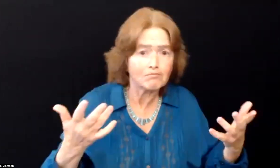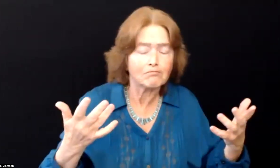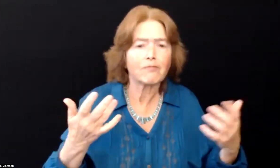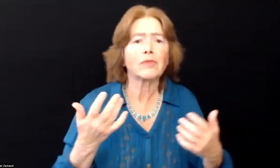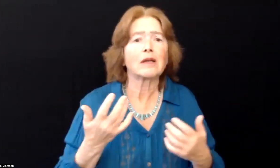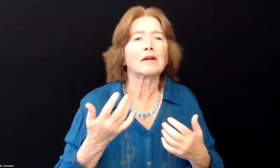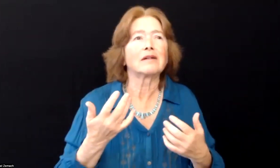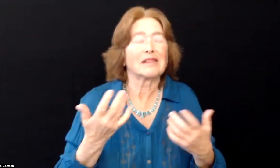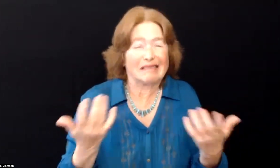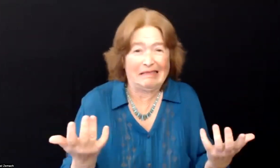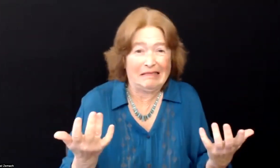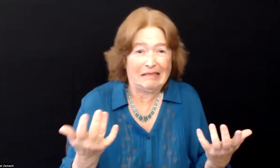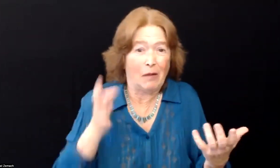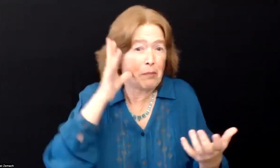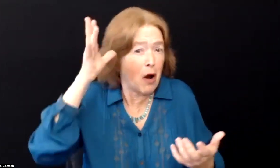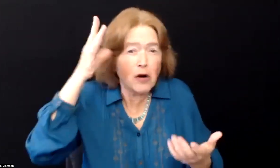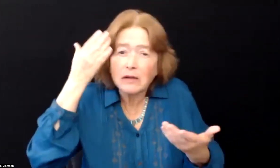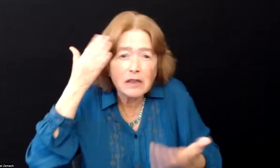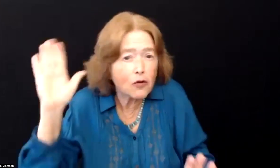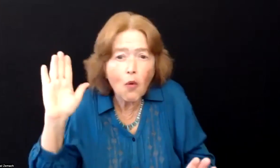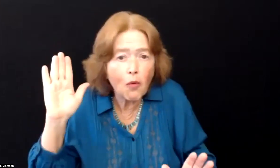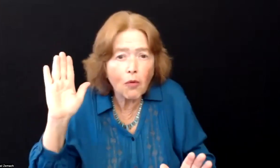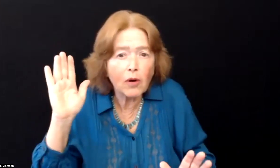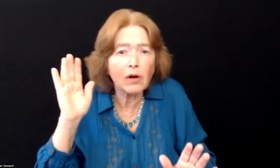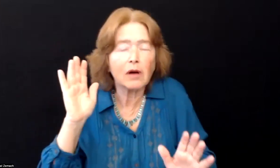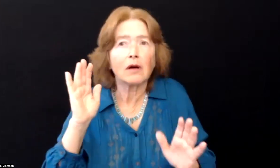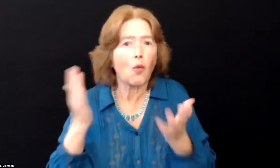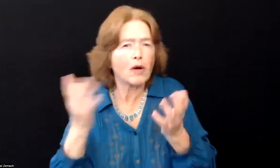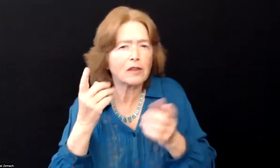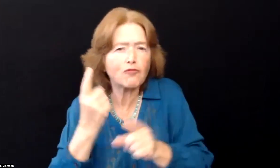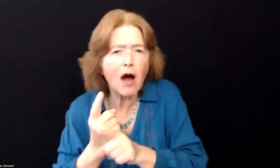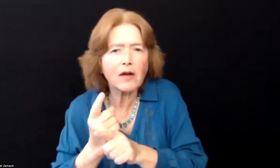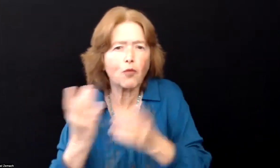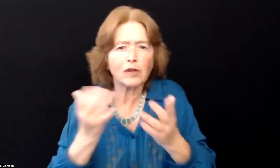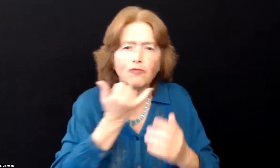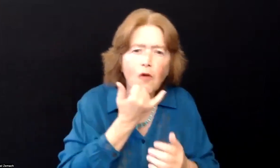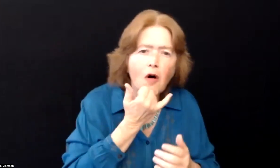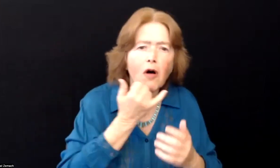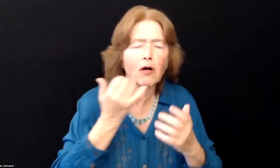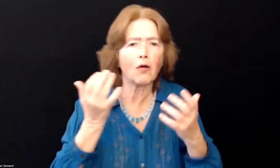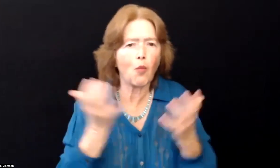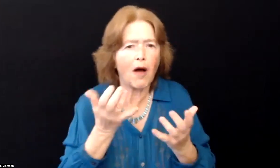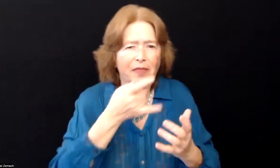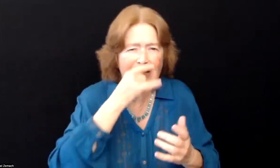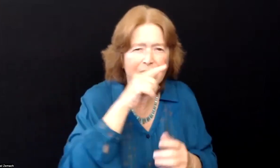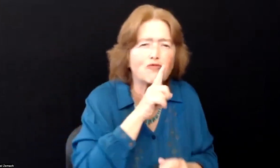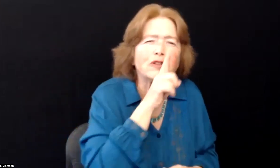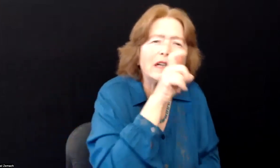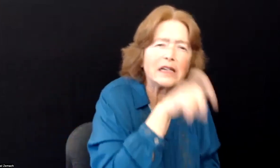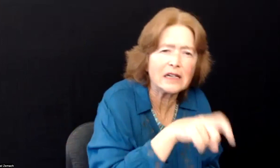3 months. And families don't understand whether this is right or wrong or what the student